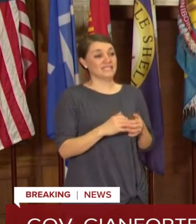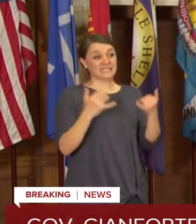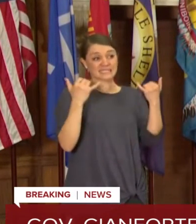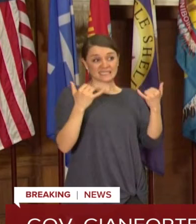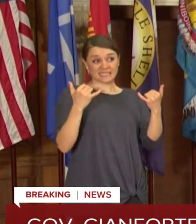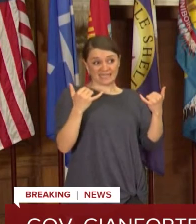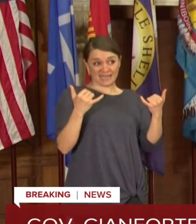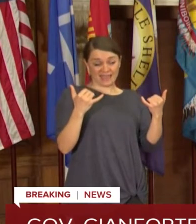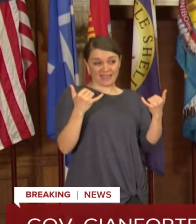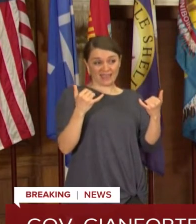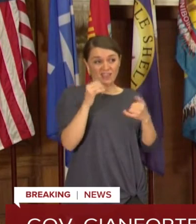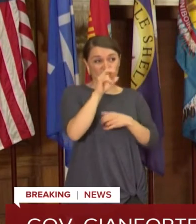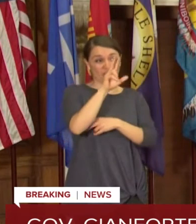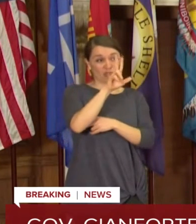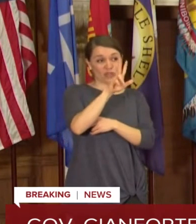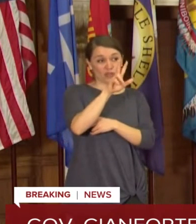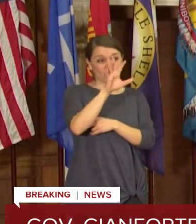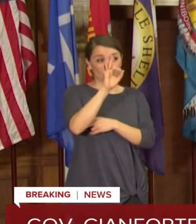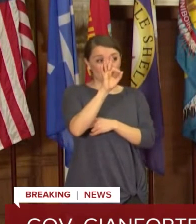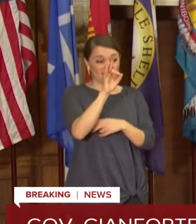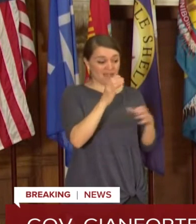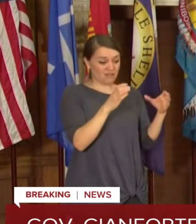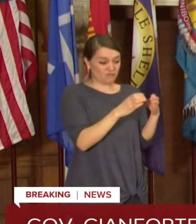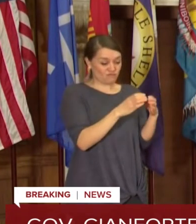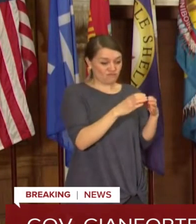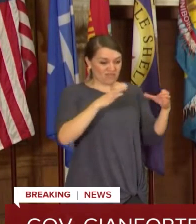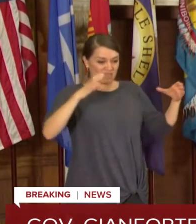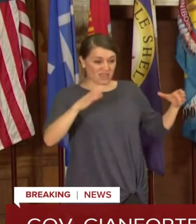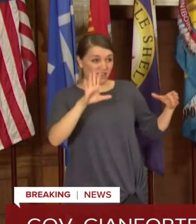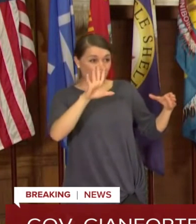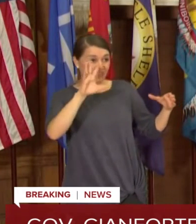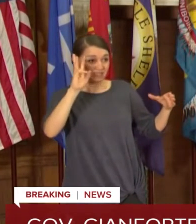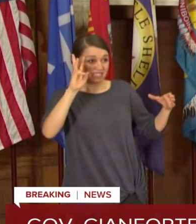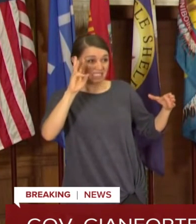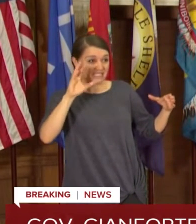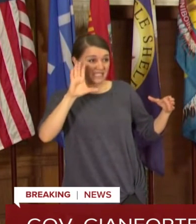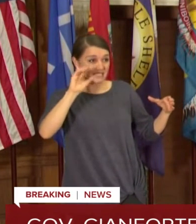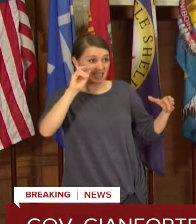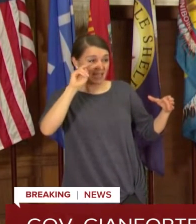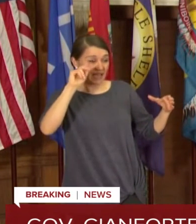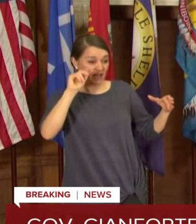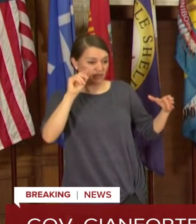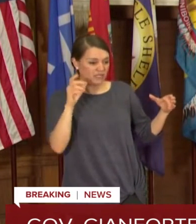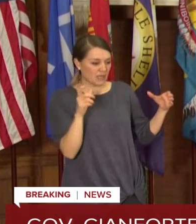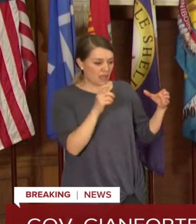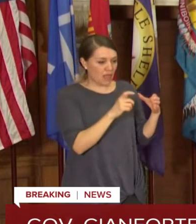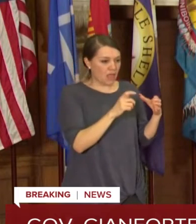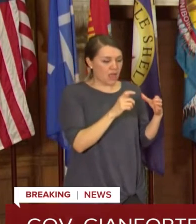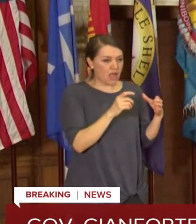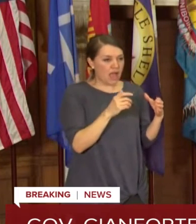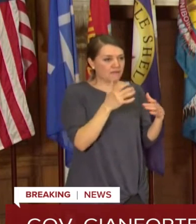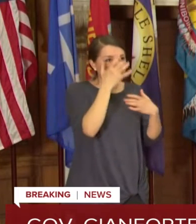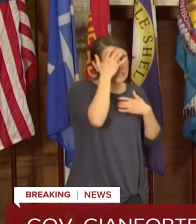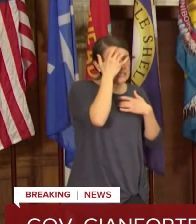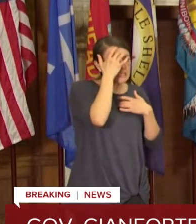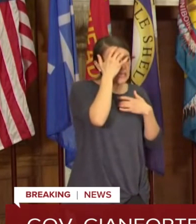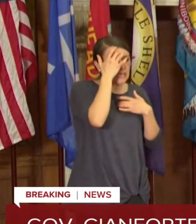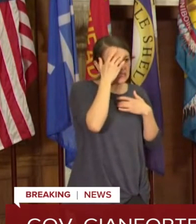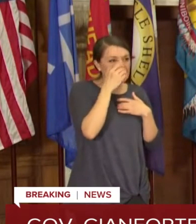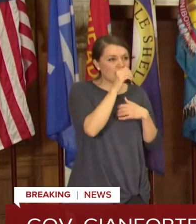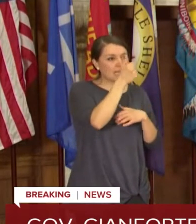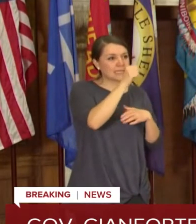today, 39 of our 56 counties have had cases in the single digits. Of